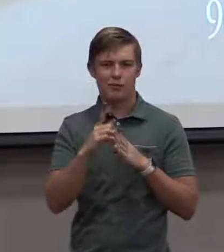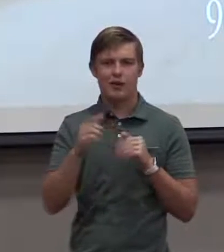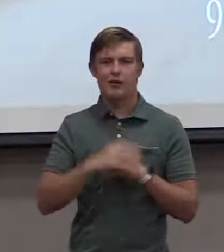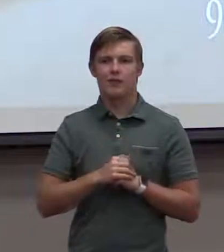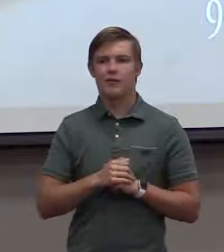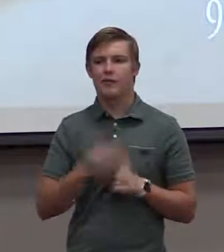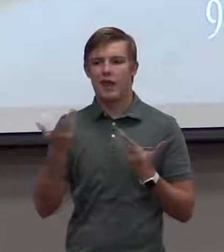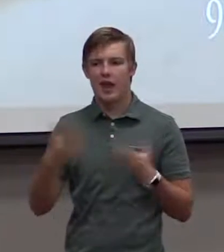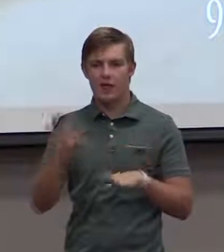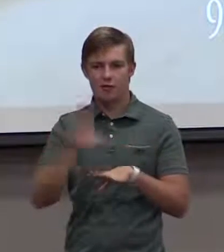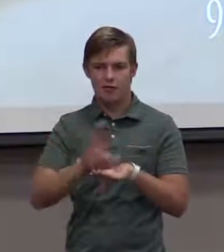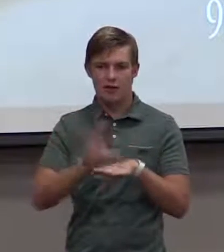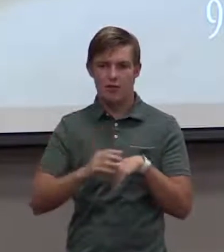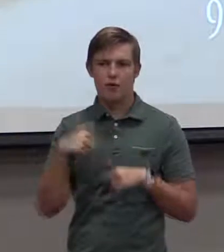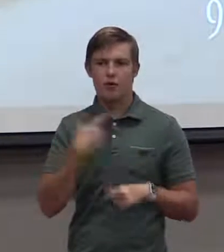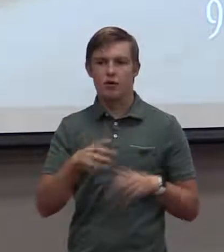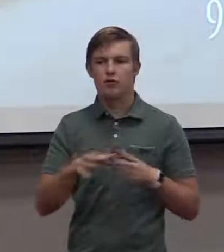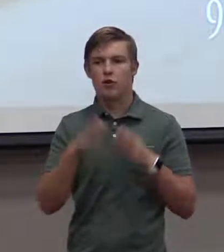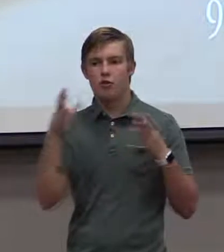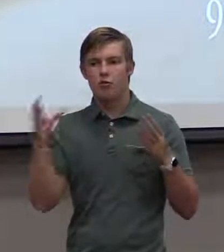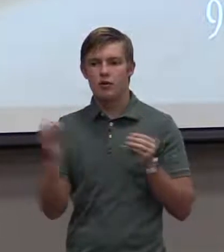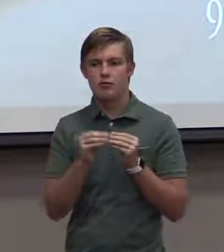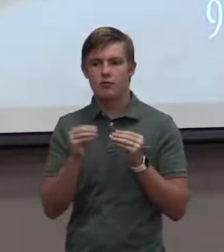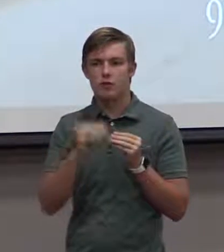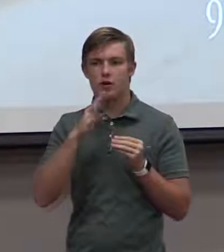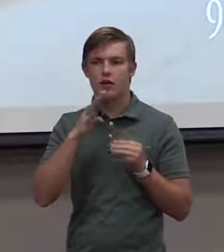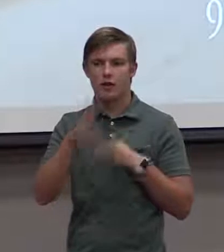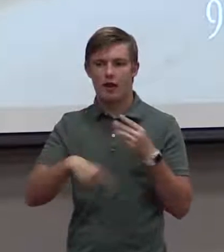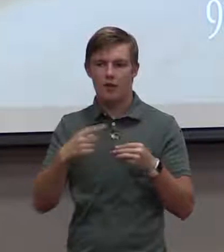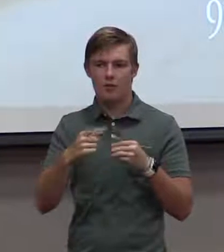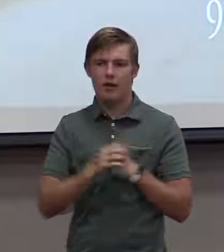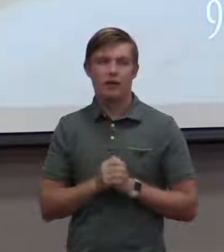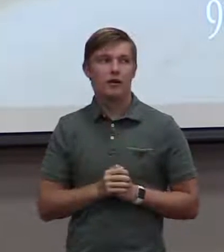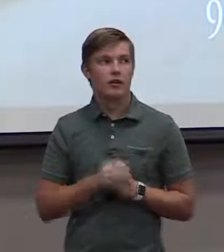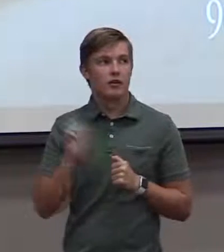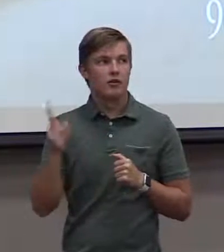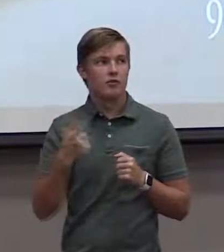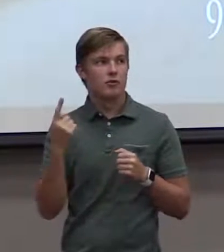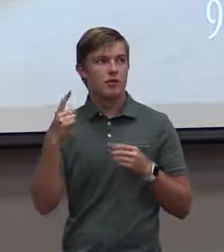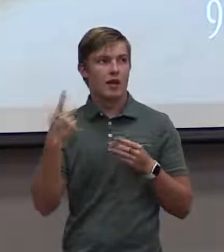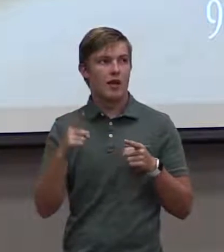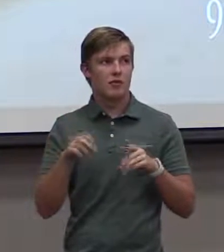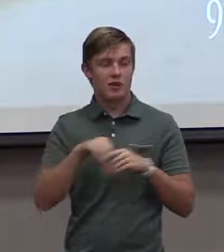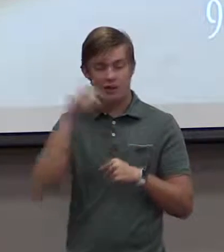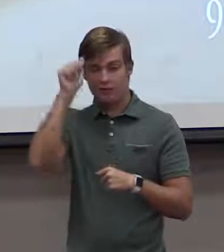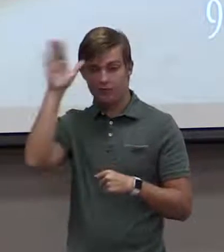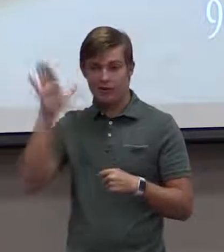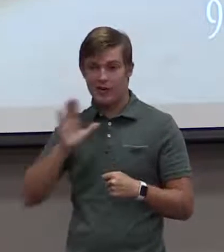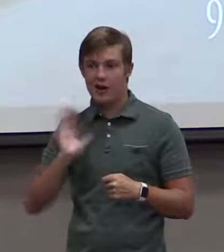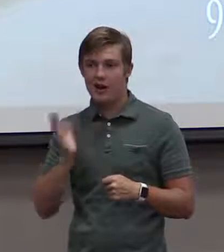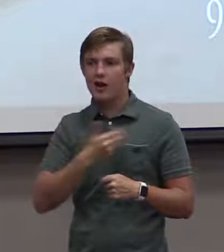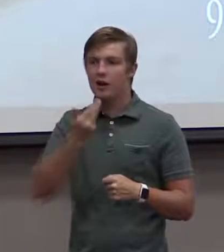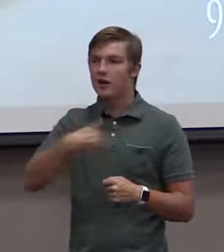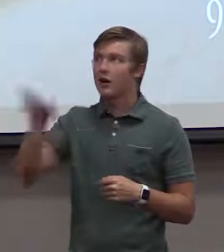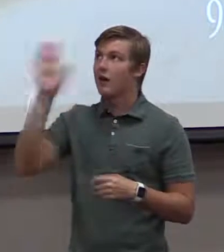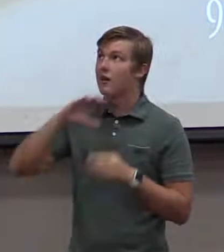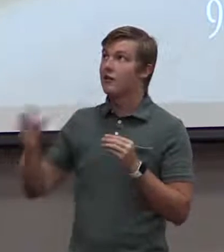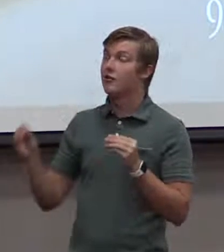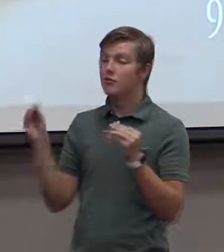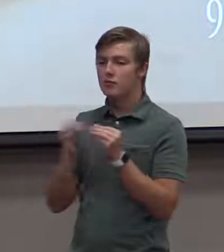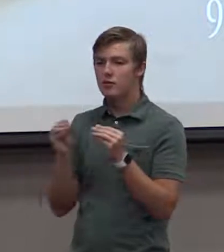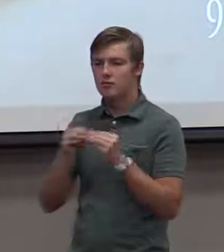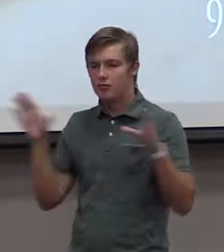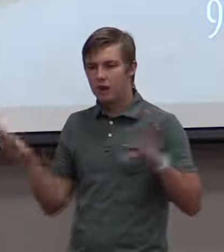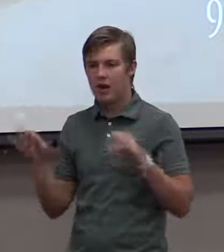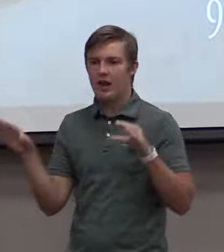morning. There's so much more to talk about, and this is just what's going on in Alaska. Our God is so much more active than we even recognize, not just in